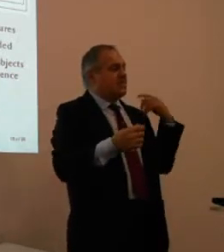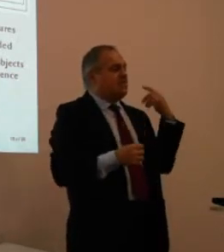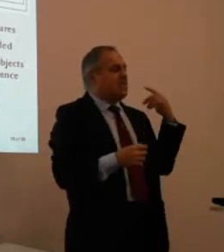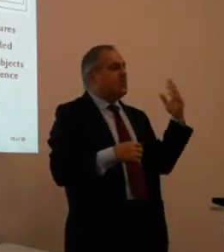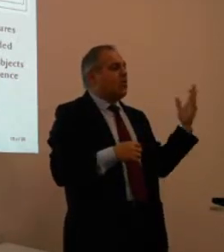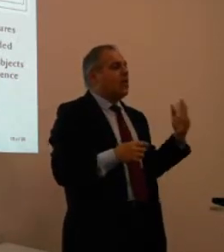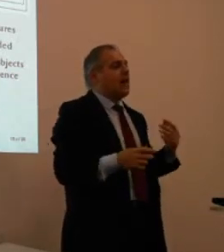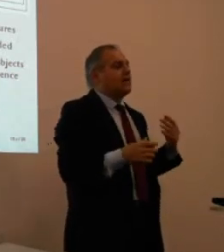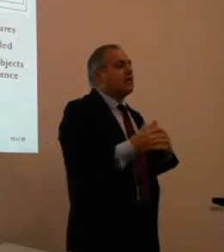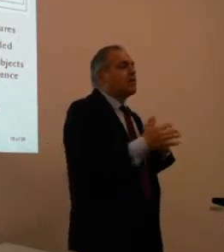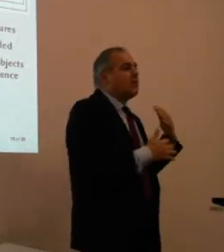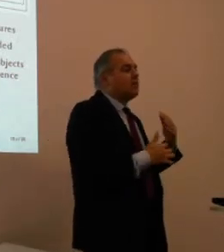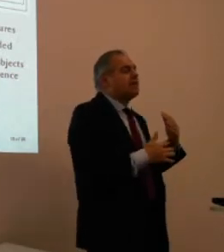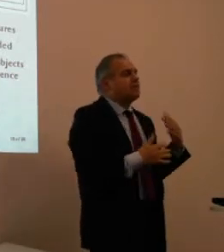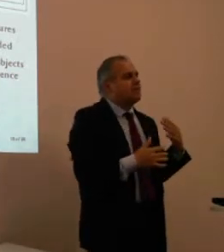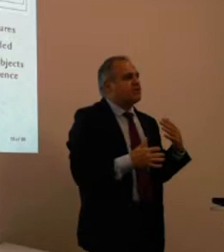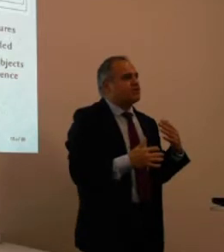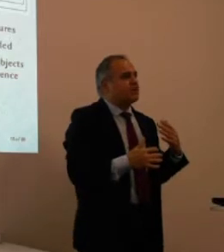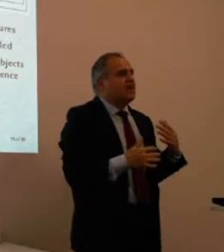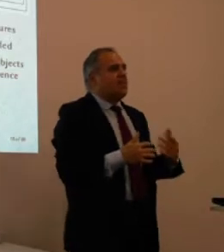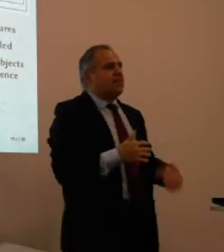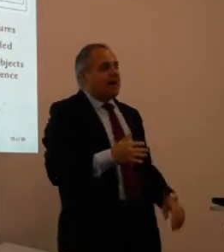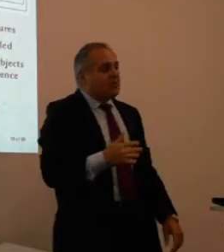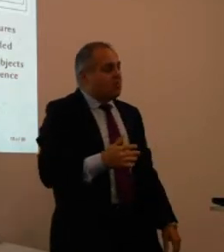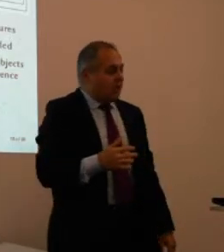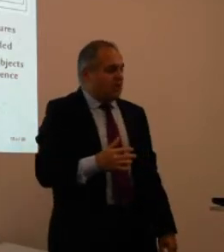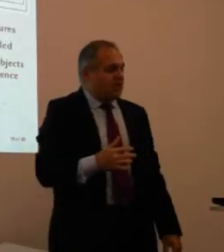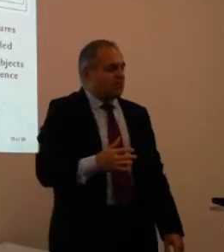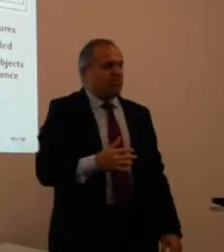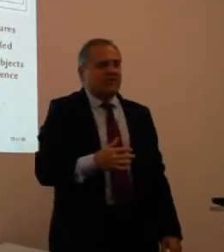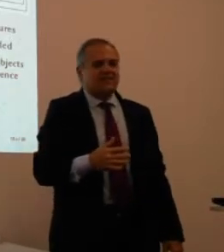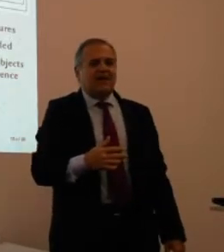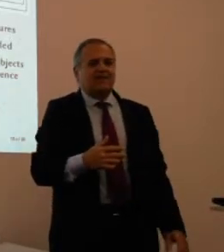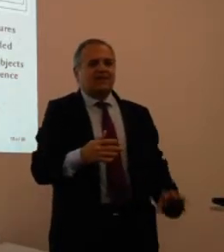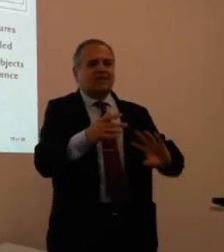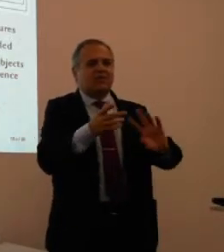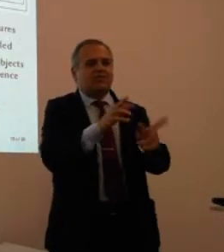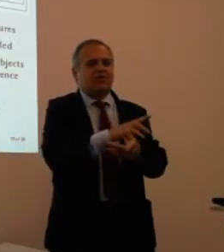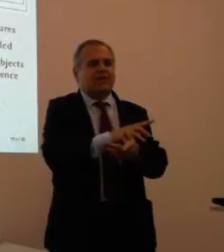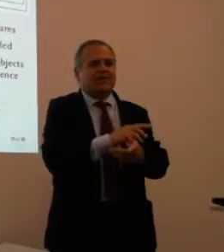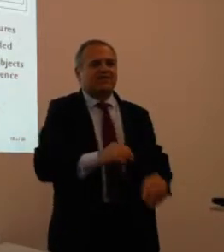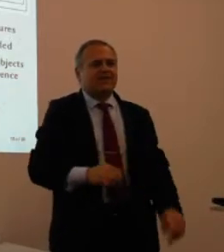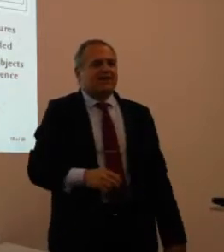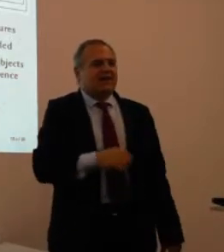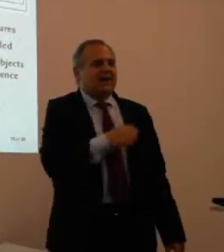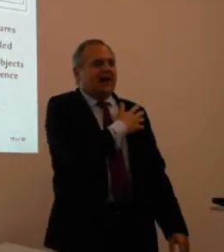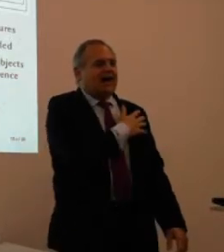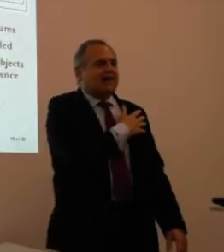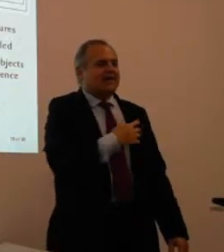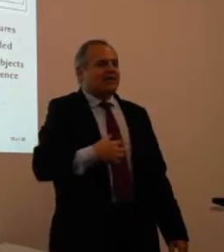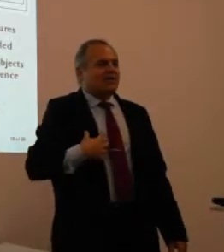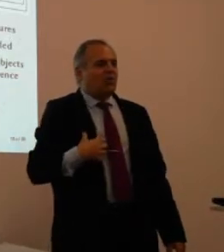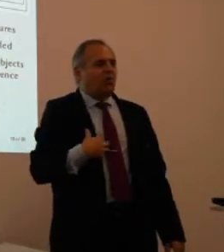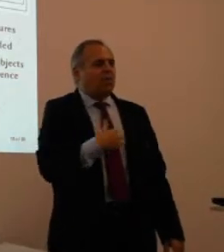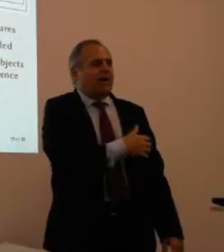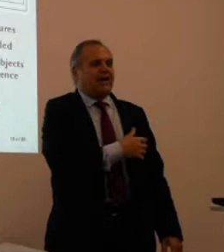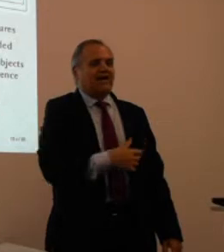me go park or incomplete information by the way you know that sinus can also invert i go park